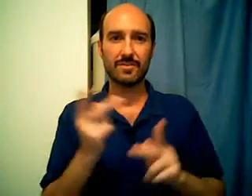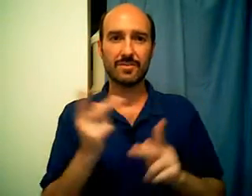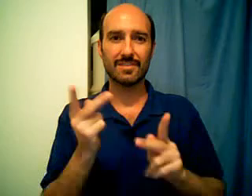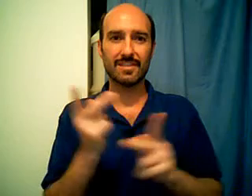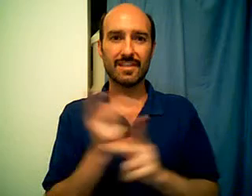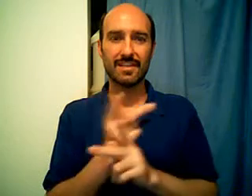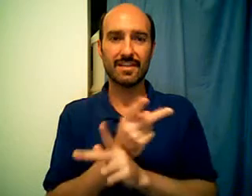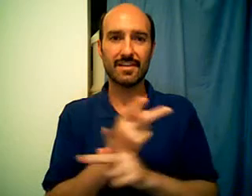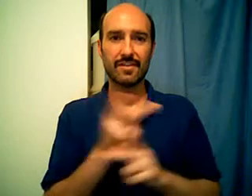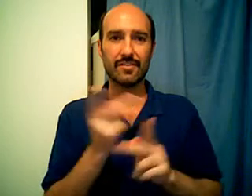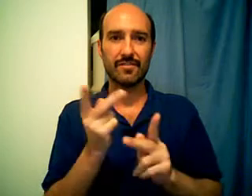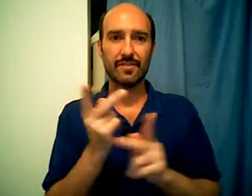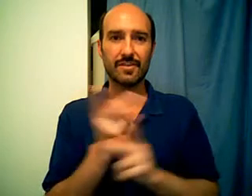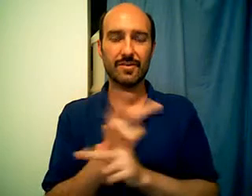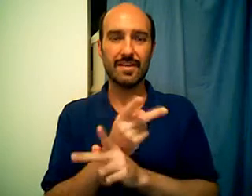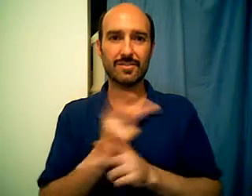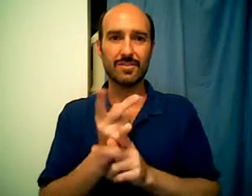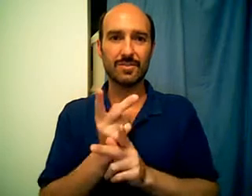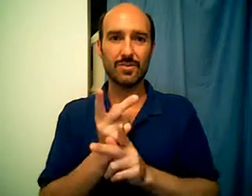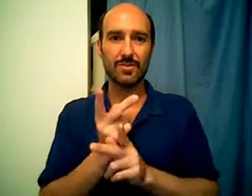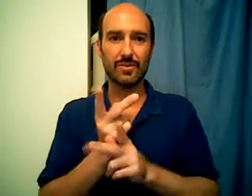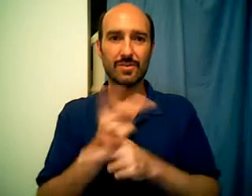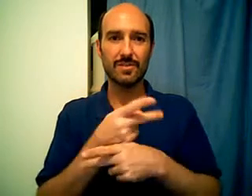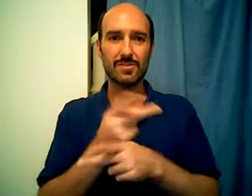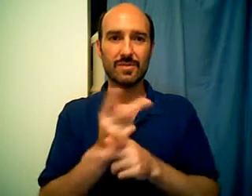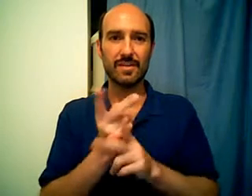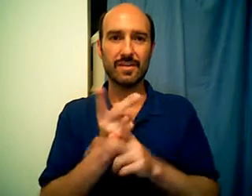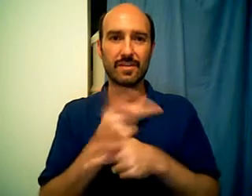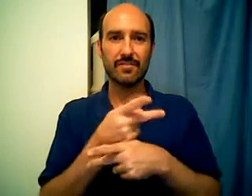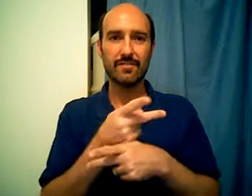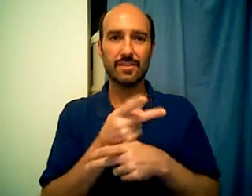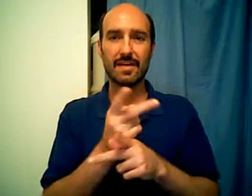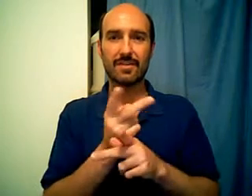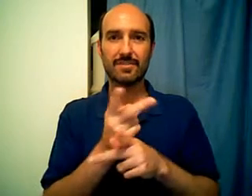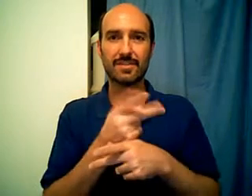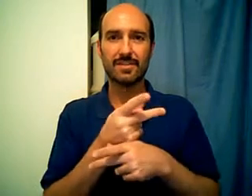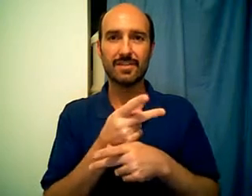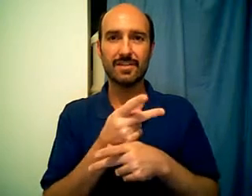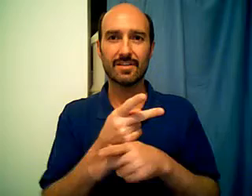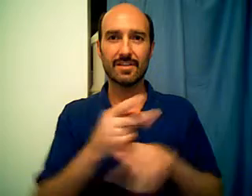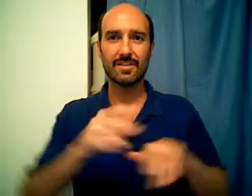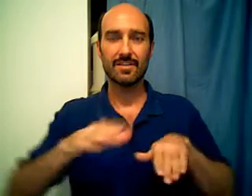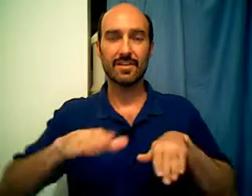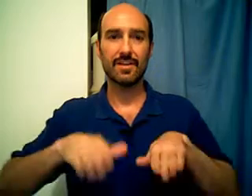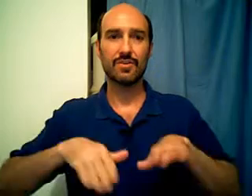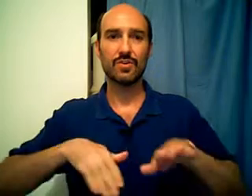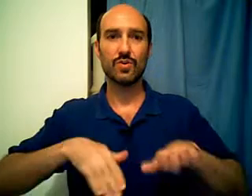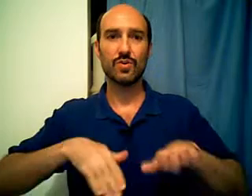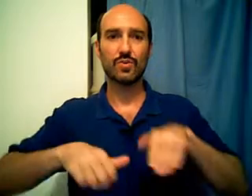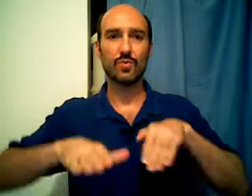out. Figure out. Or you can do it this way. Figure out. Then to